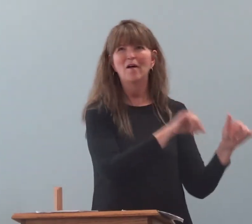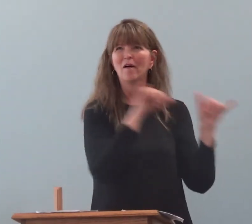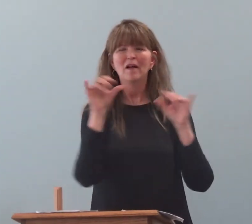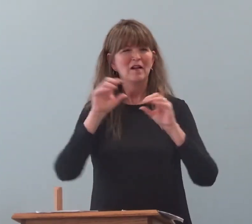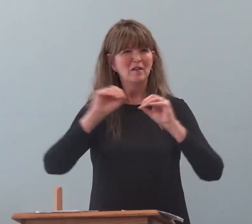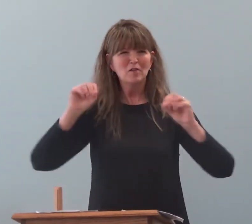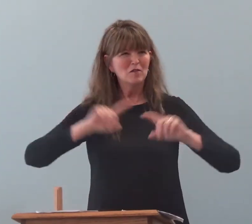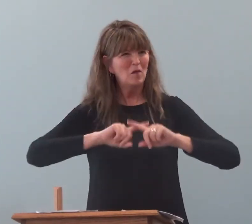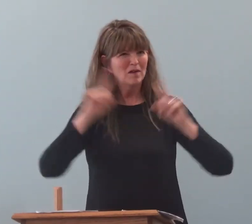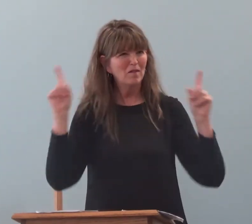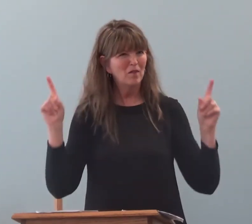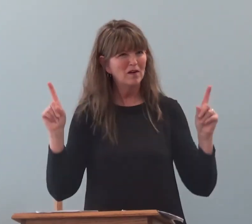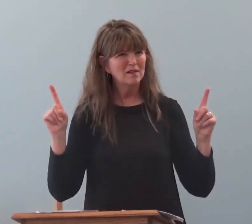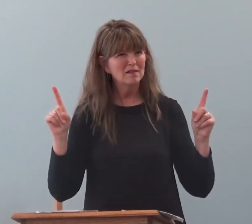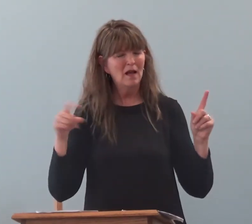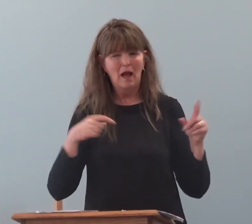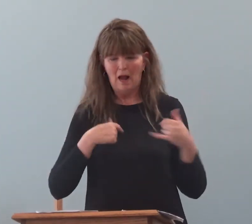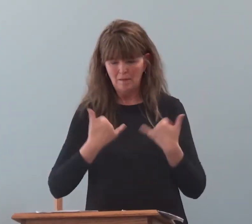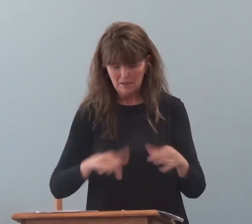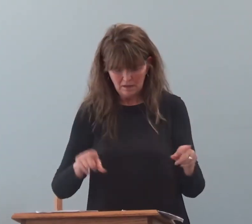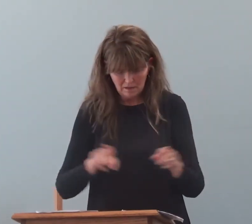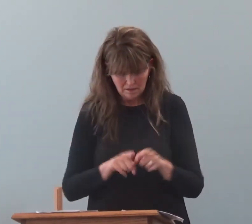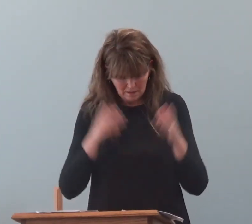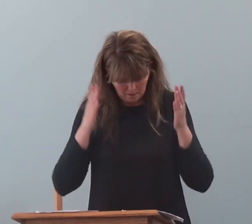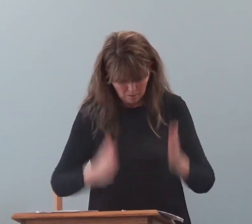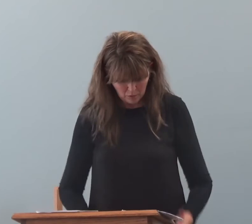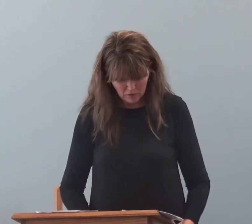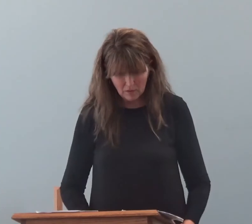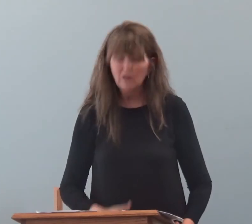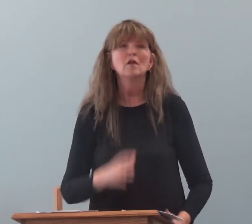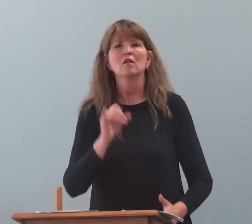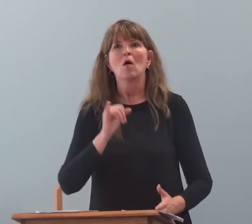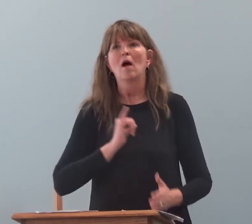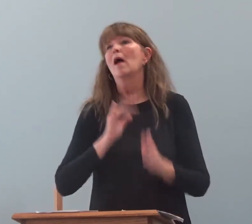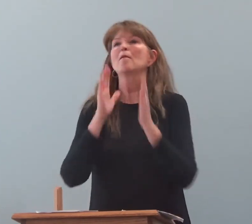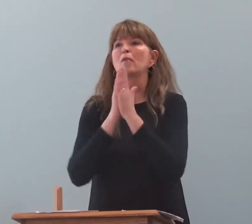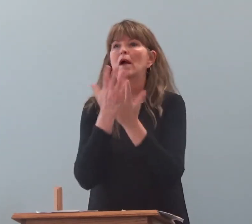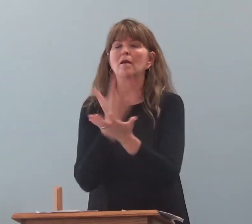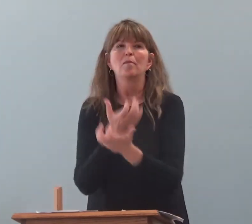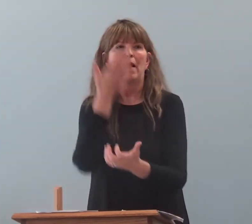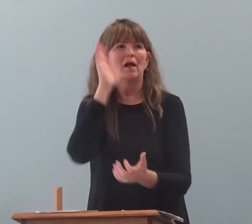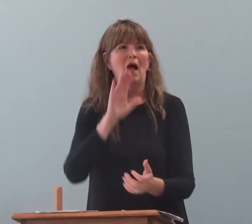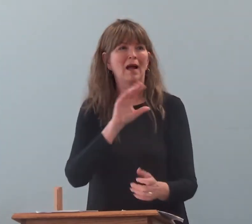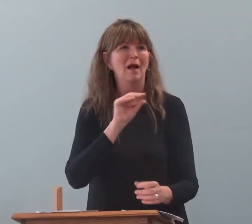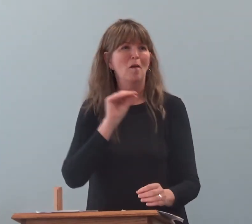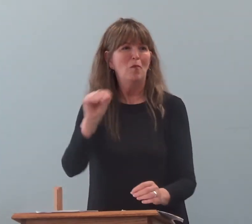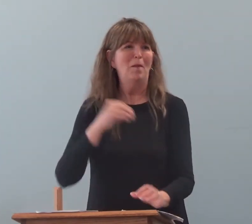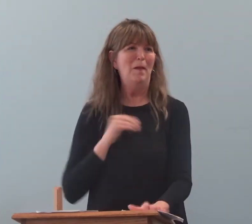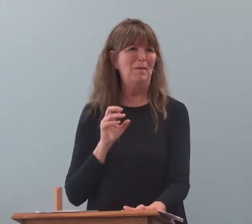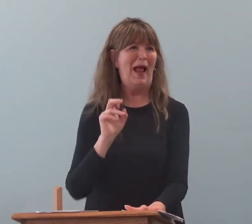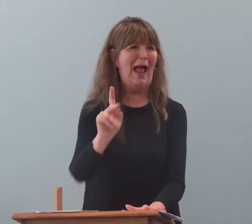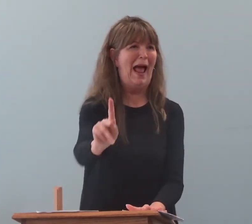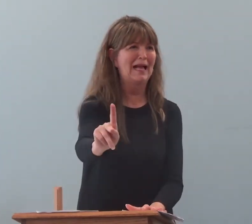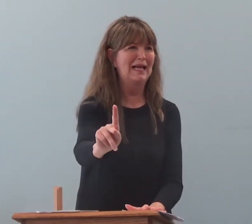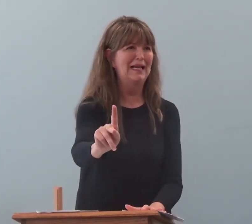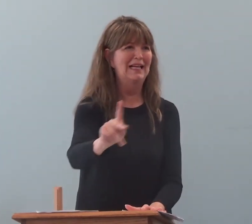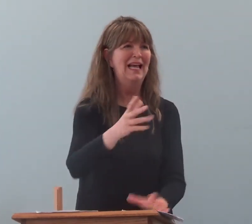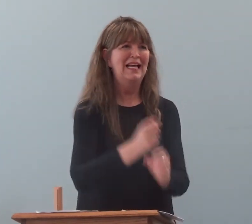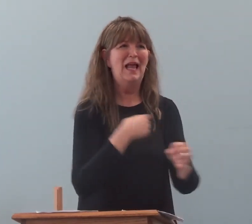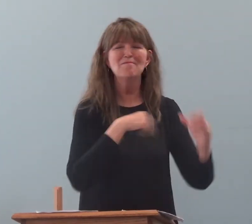about. So what I really learned was that deaf church and hearing church are no different, and that I am who I am. So then I beseeched